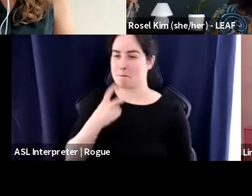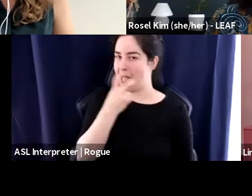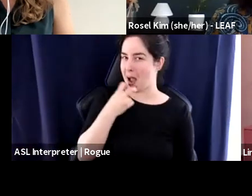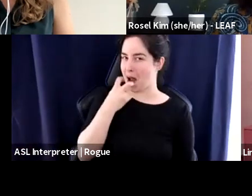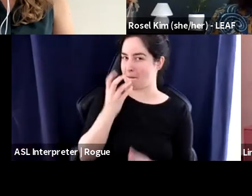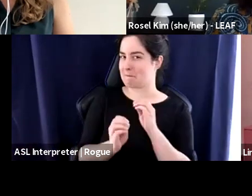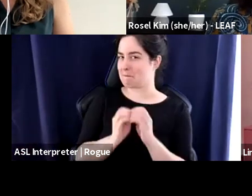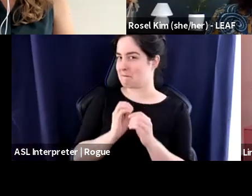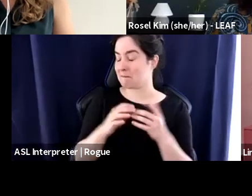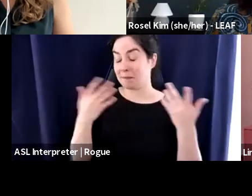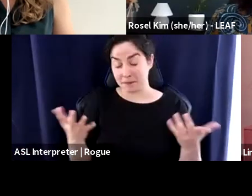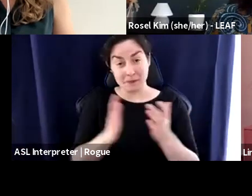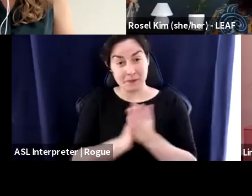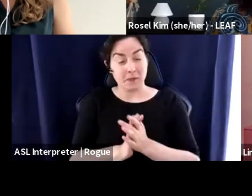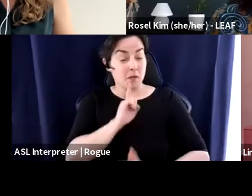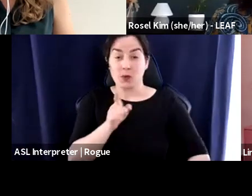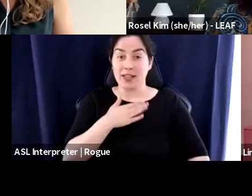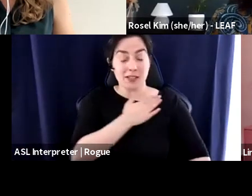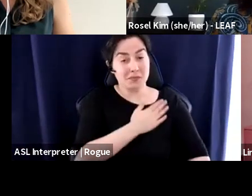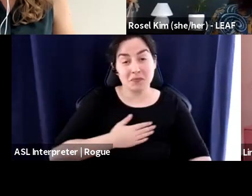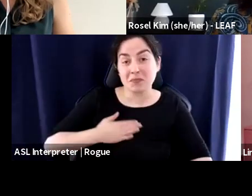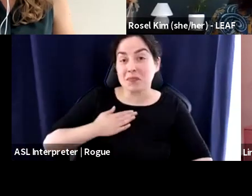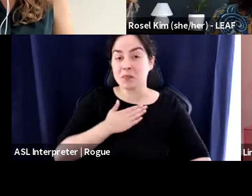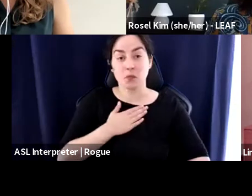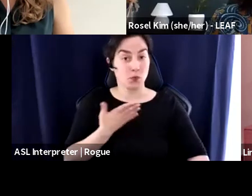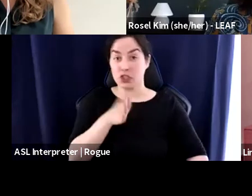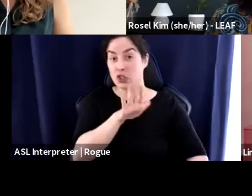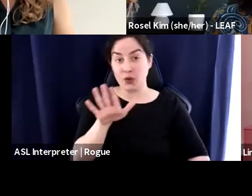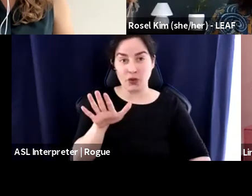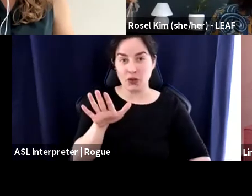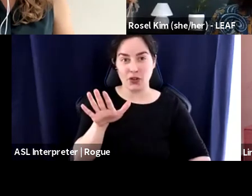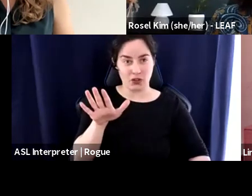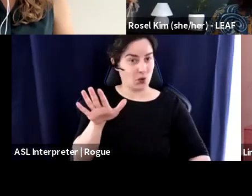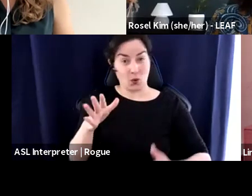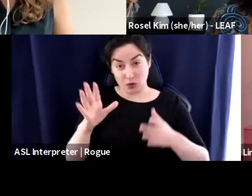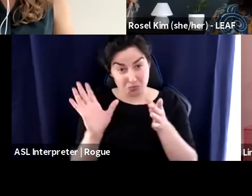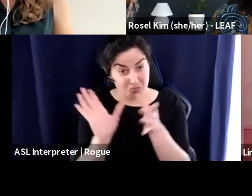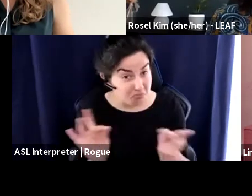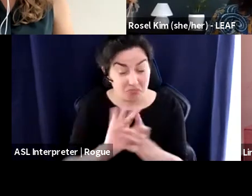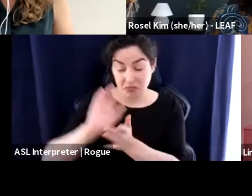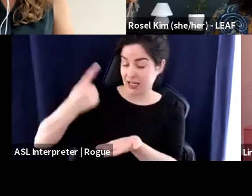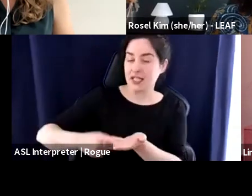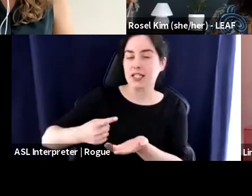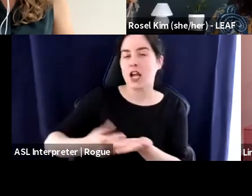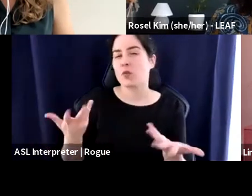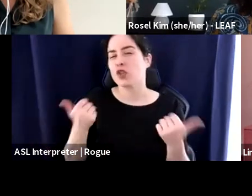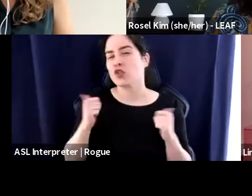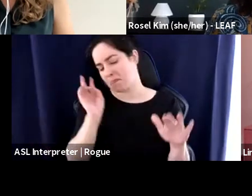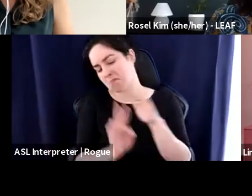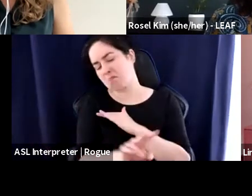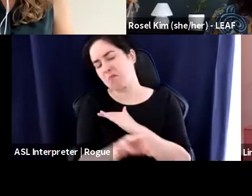you that how much we appreciate, and we'll look for another opportunity to bring you together so that we can continue